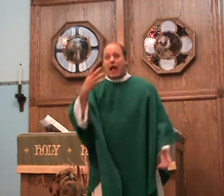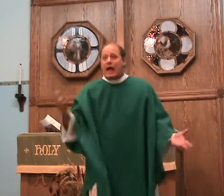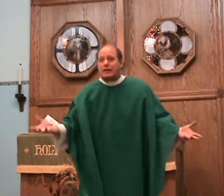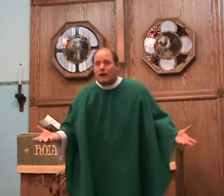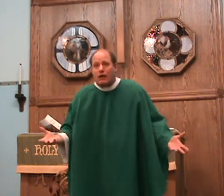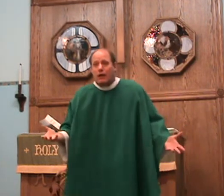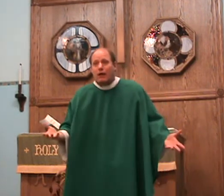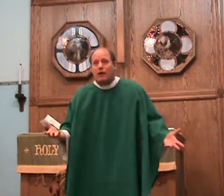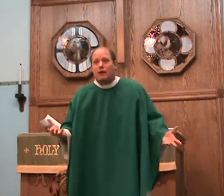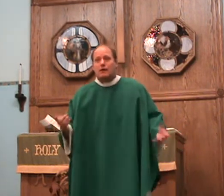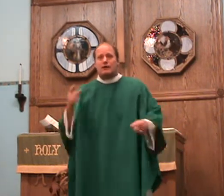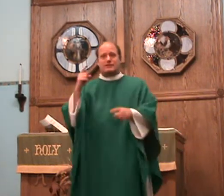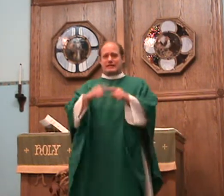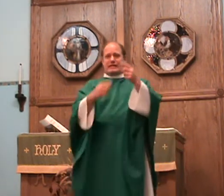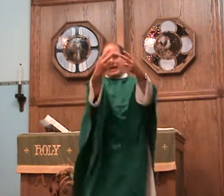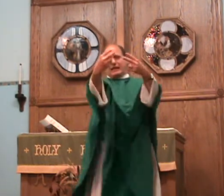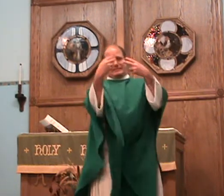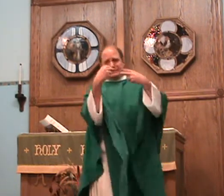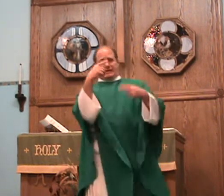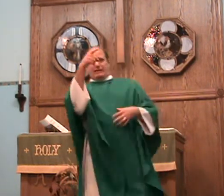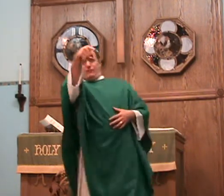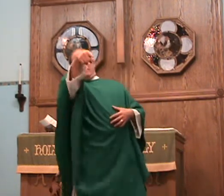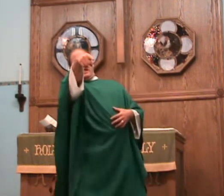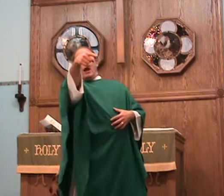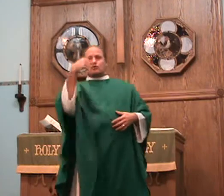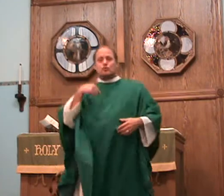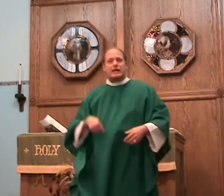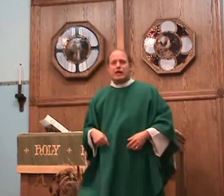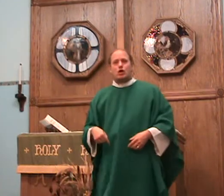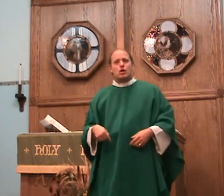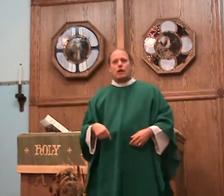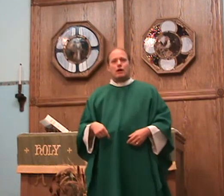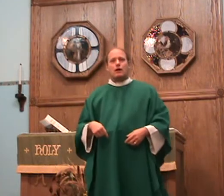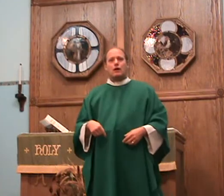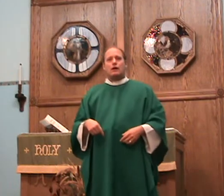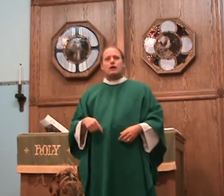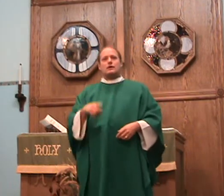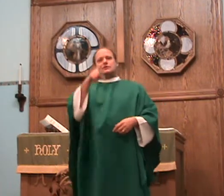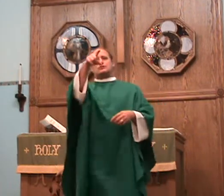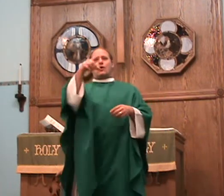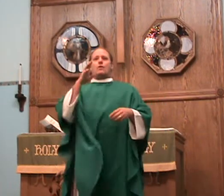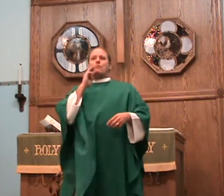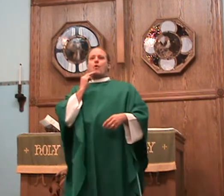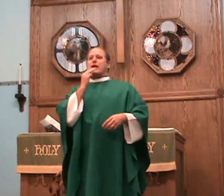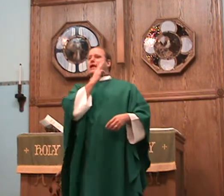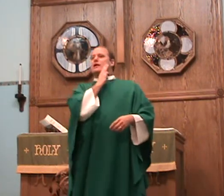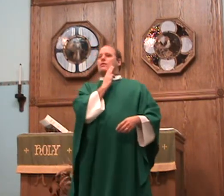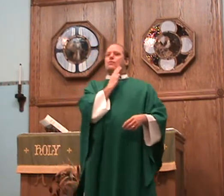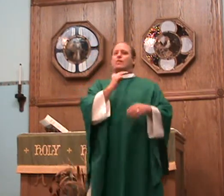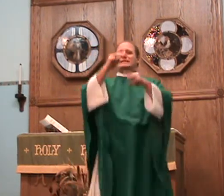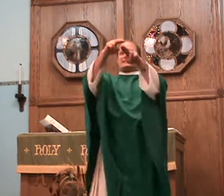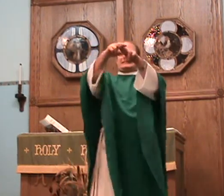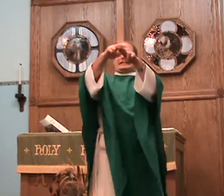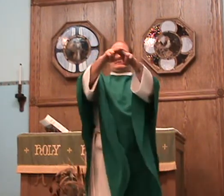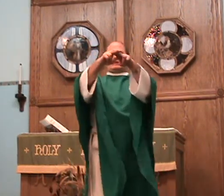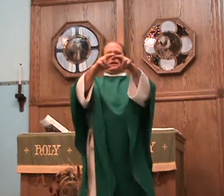blind. She can't see from there to here. So Maureen would sit